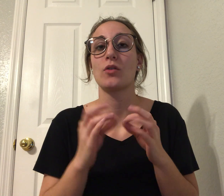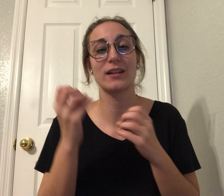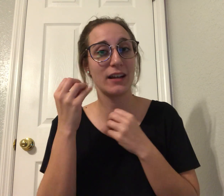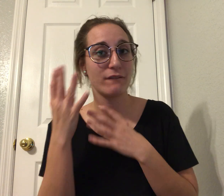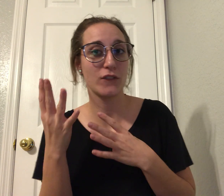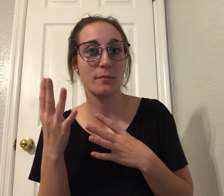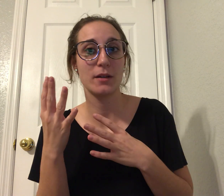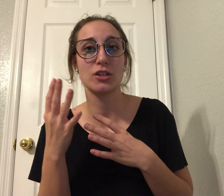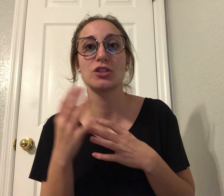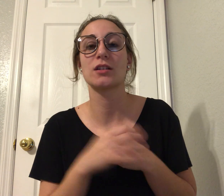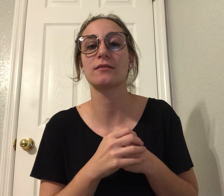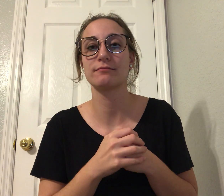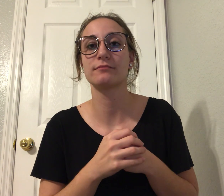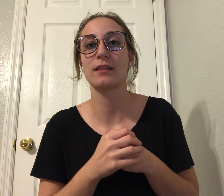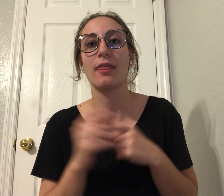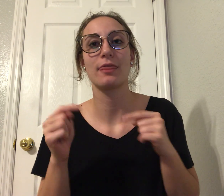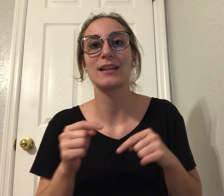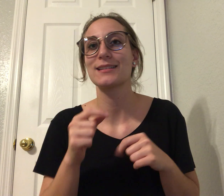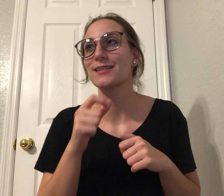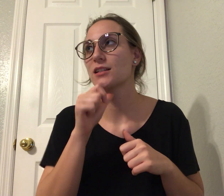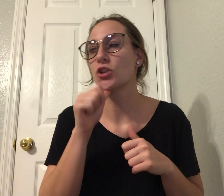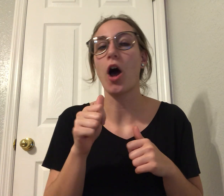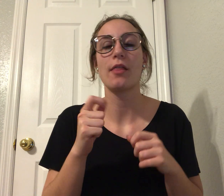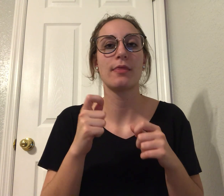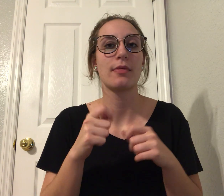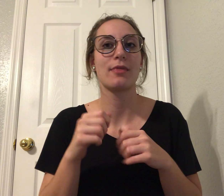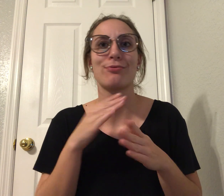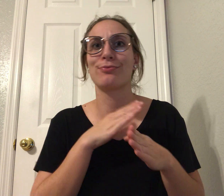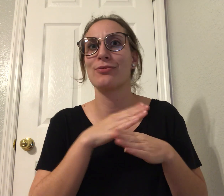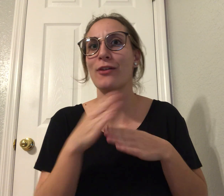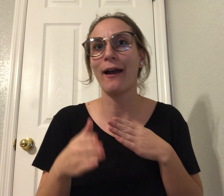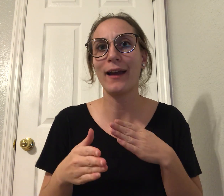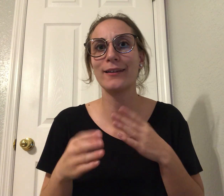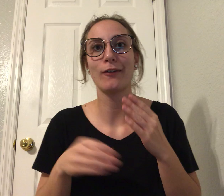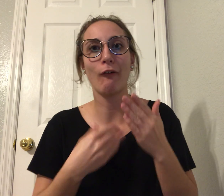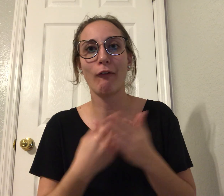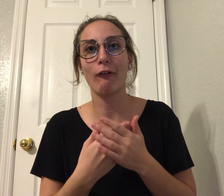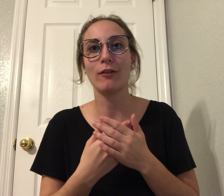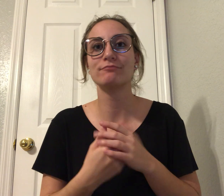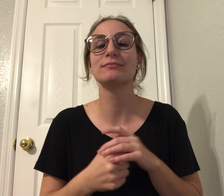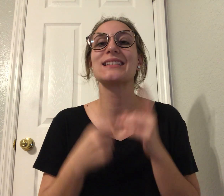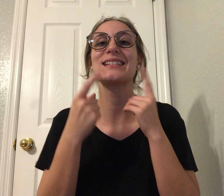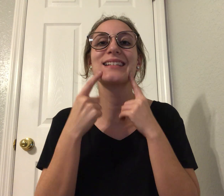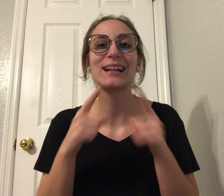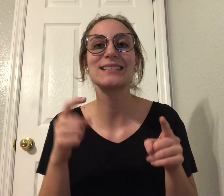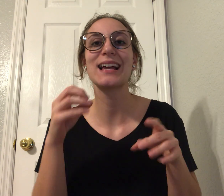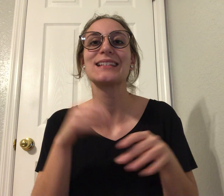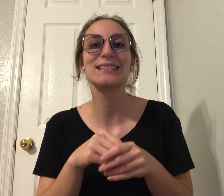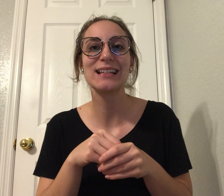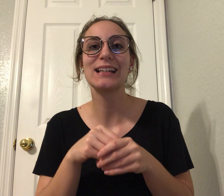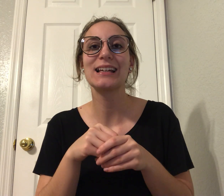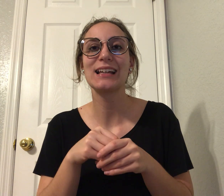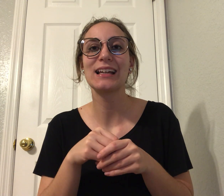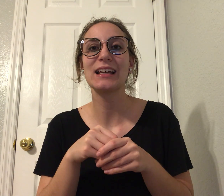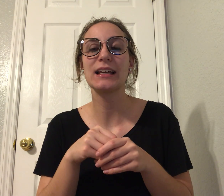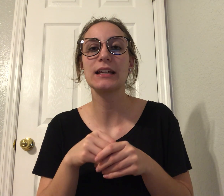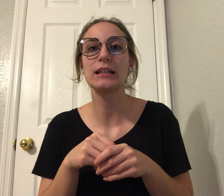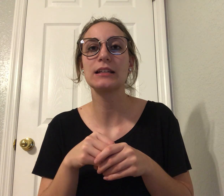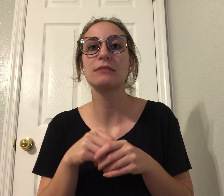be-all, end-all way. No, it's not. It's excessive moderation. I'm right. Final break. Perfect